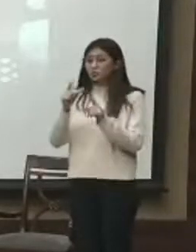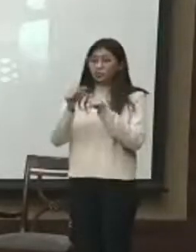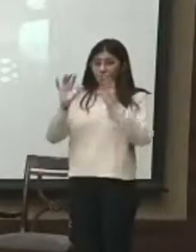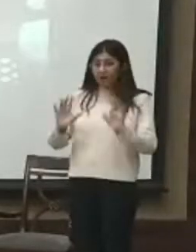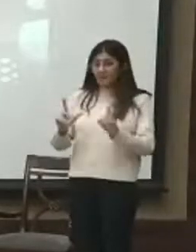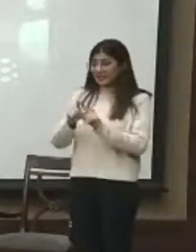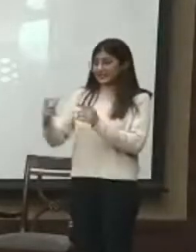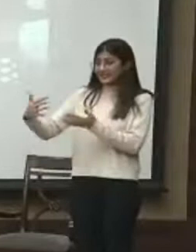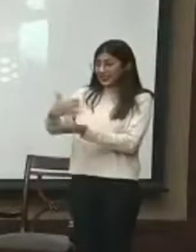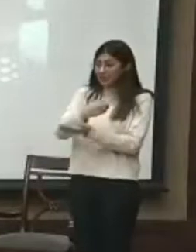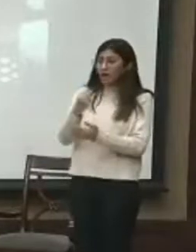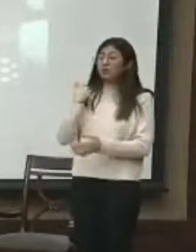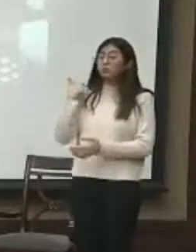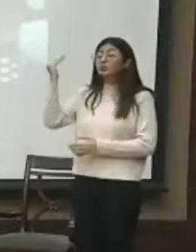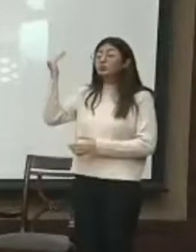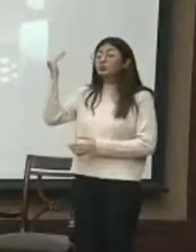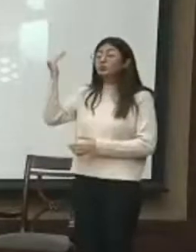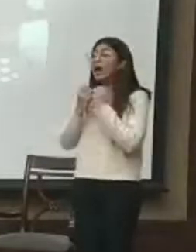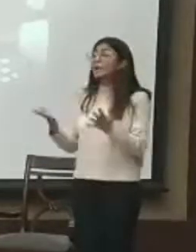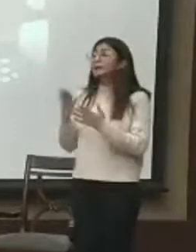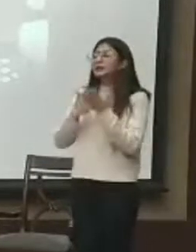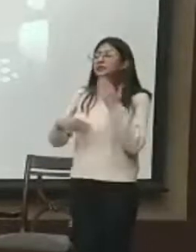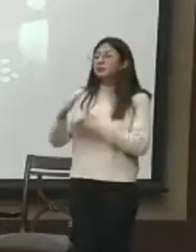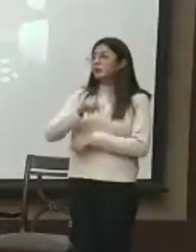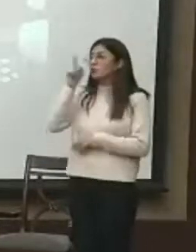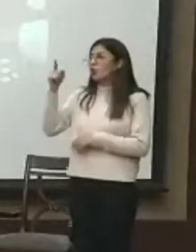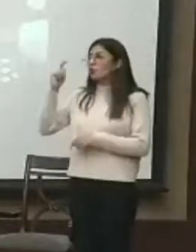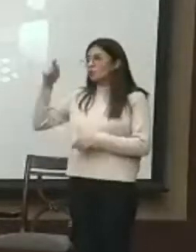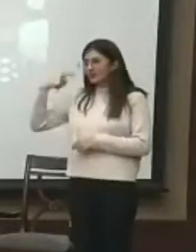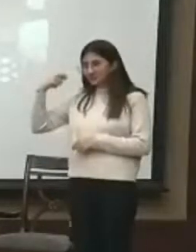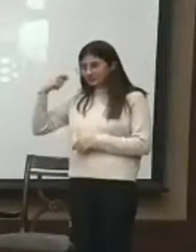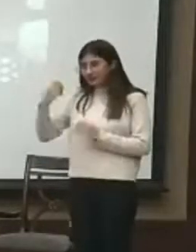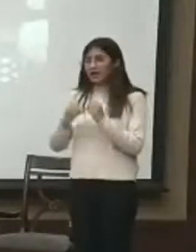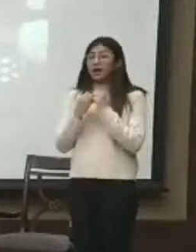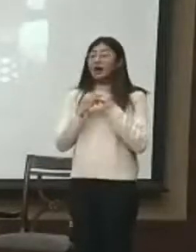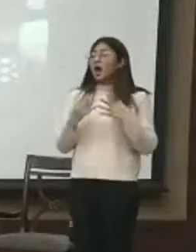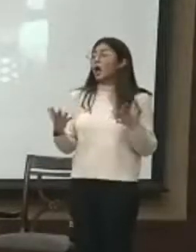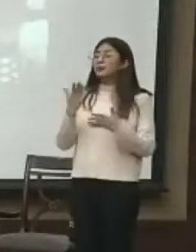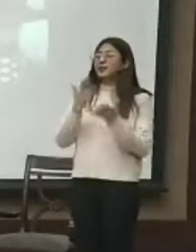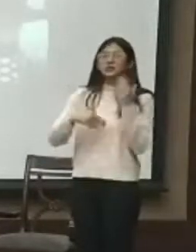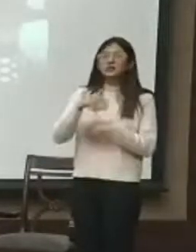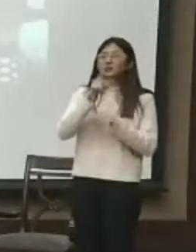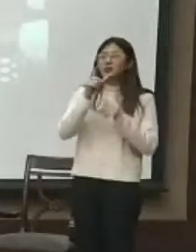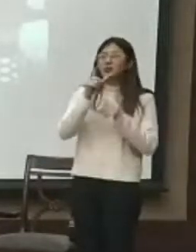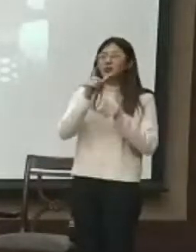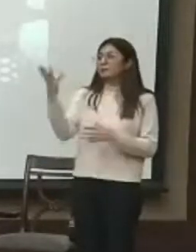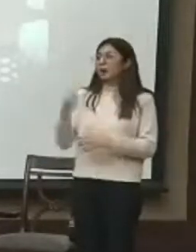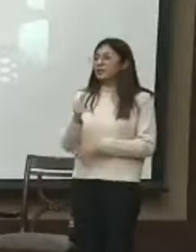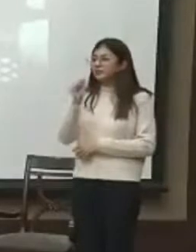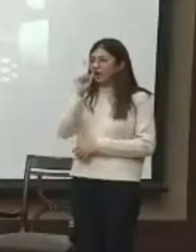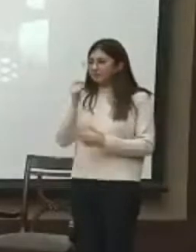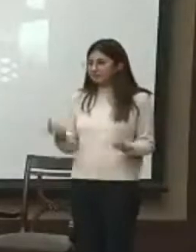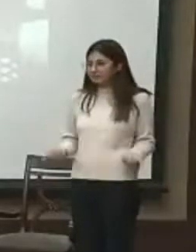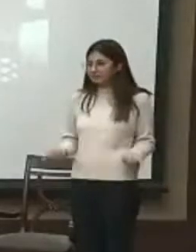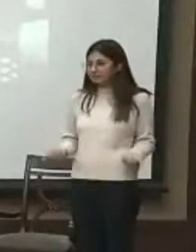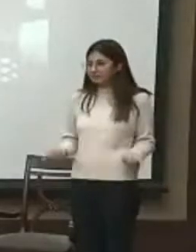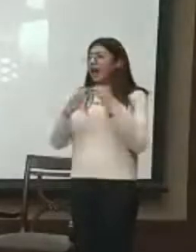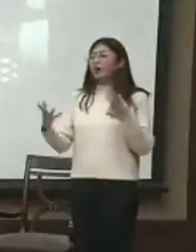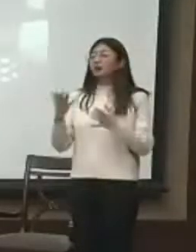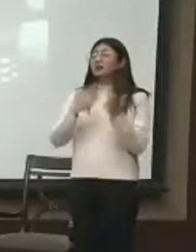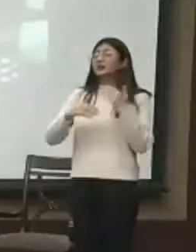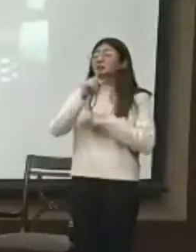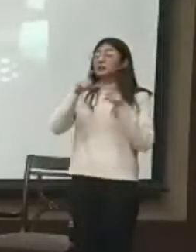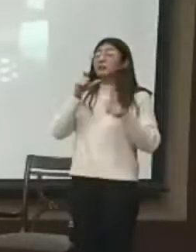data involved, we want to know how many disabled people go to movies, how many people actually buy alcohol, how many people with disabilities are